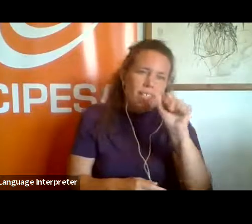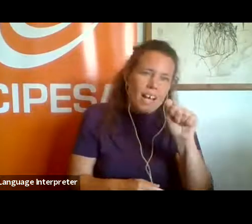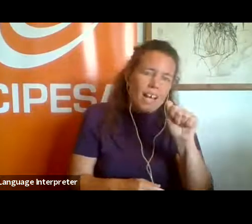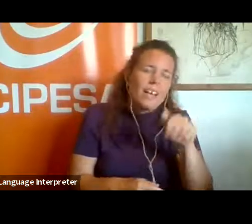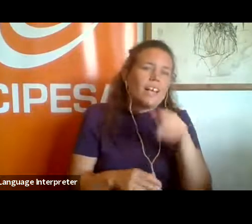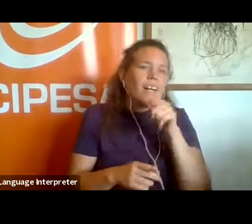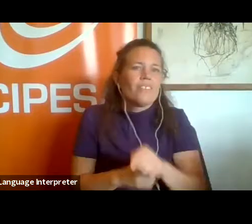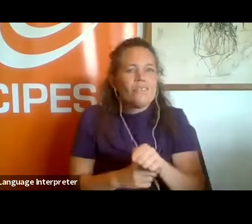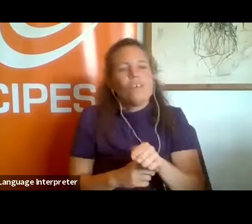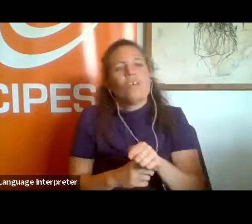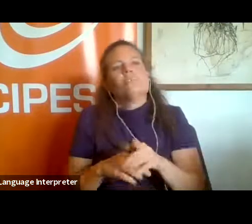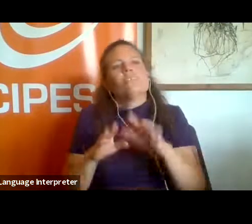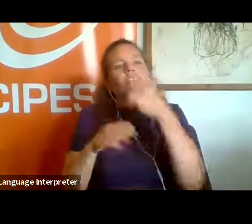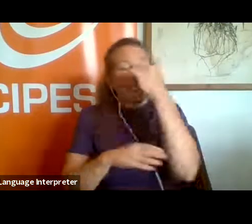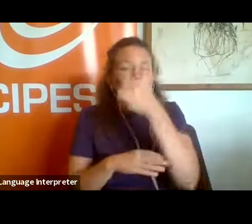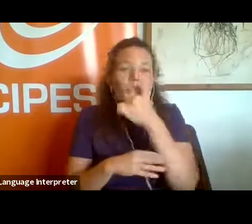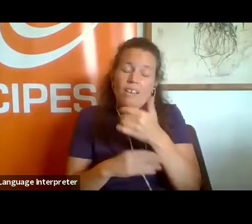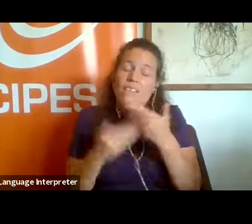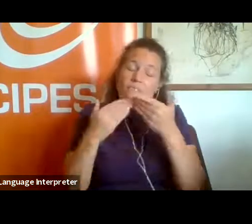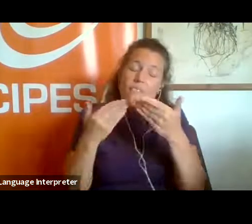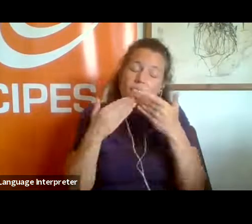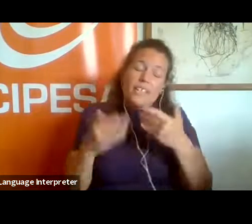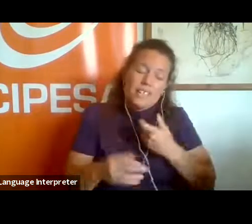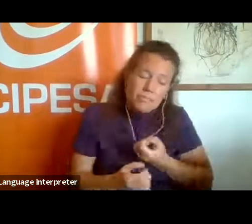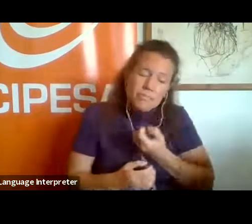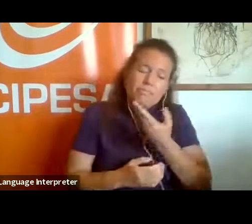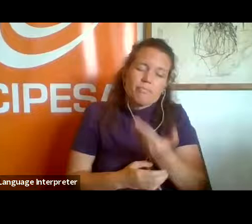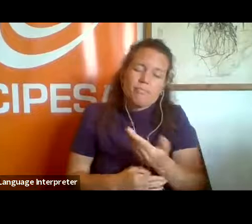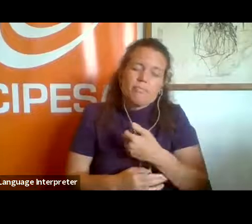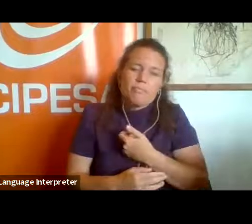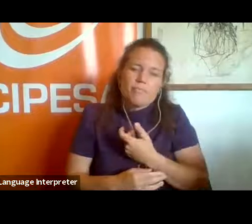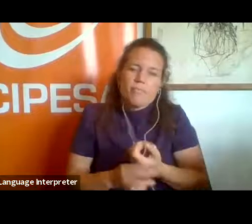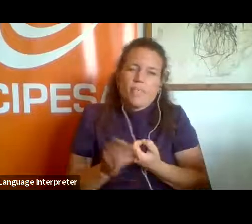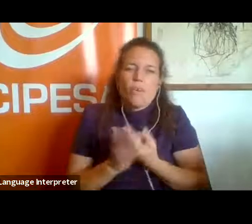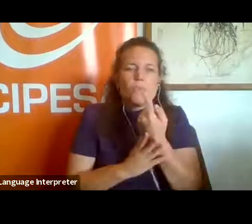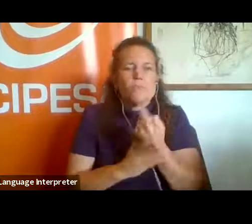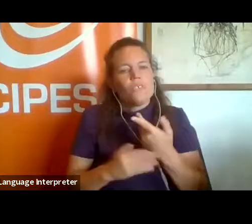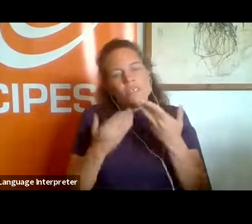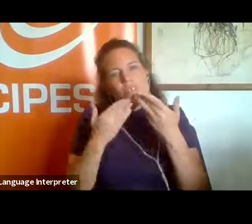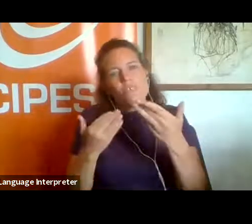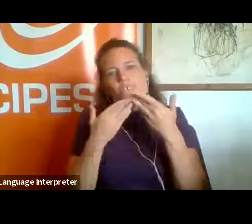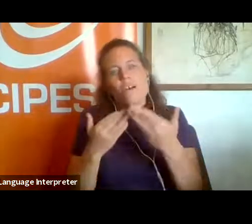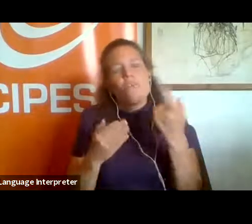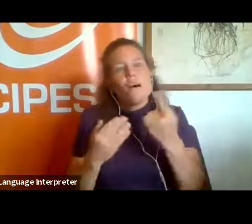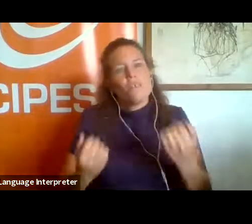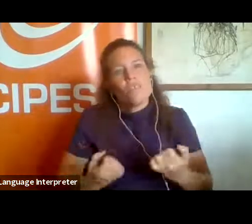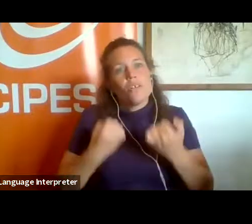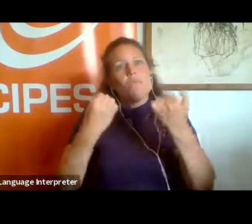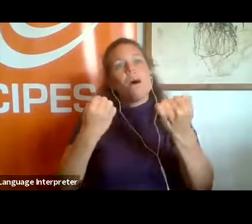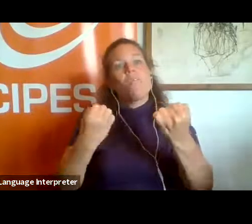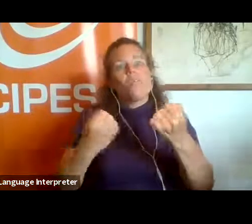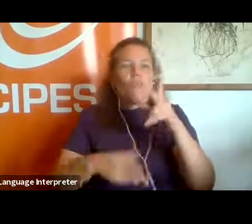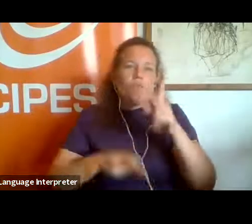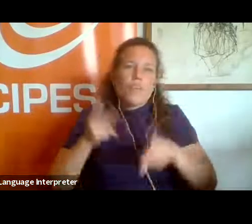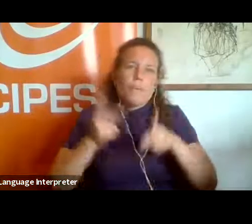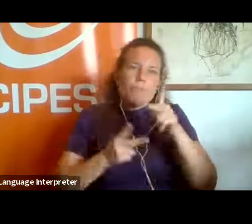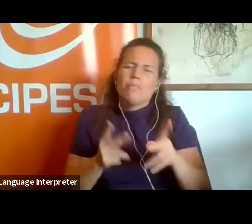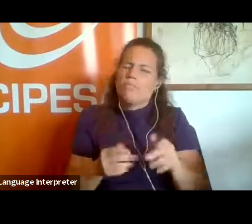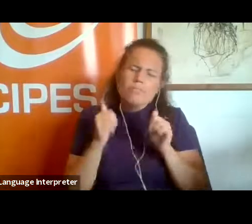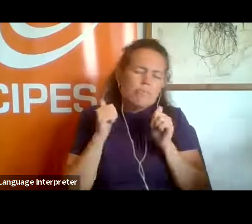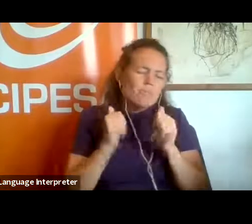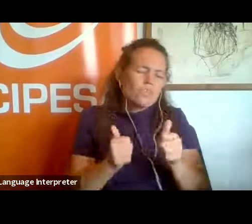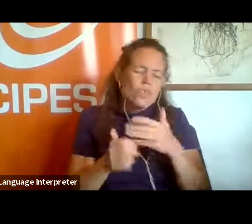allowing me to share my voice and to speak out about the power of the people. I think it's really cool to be a part